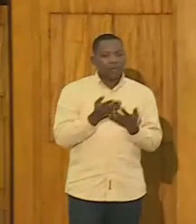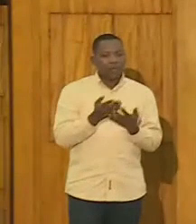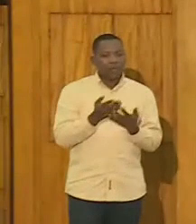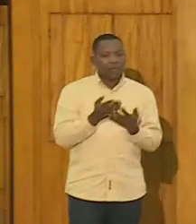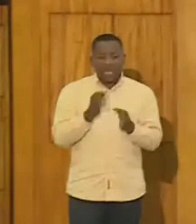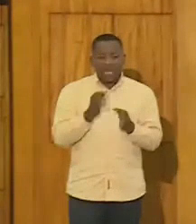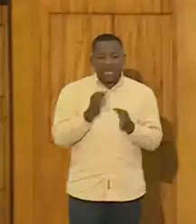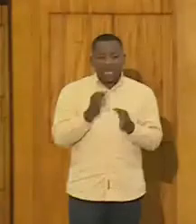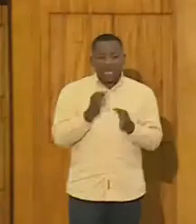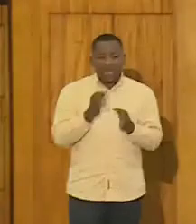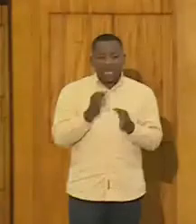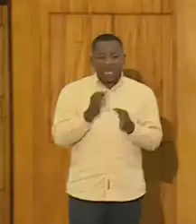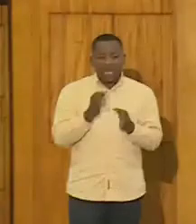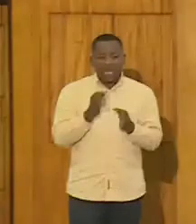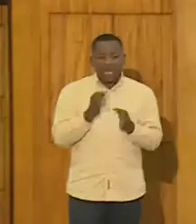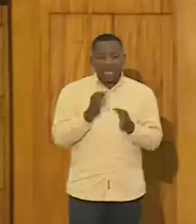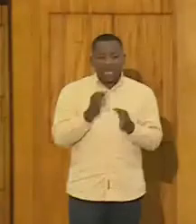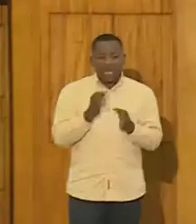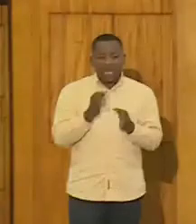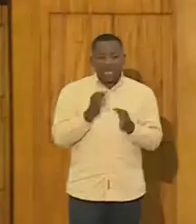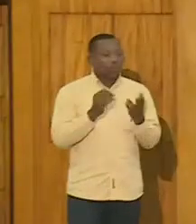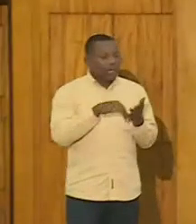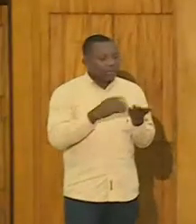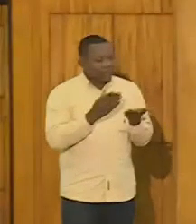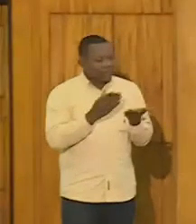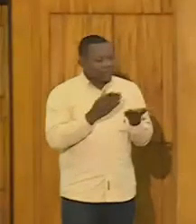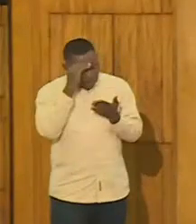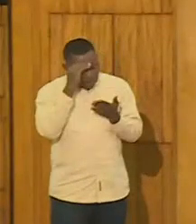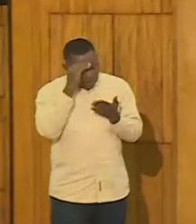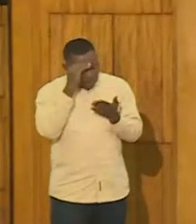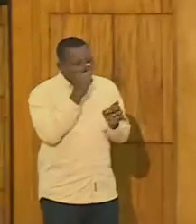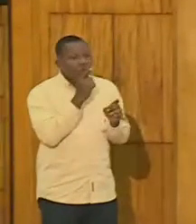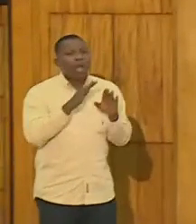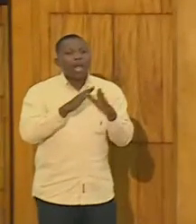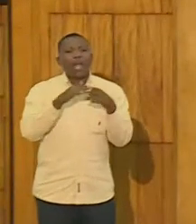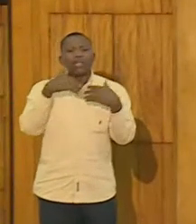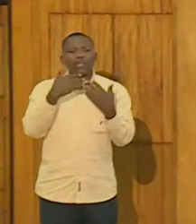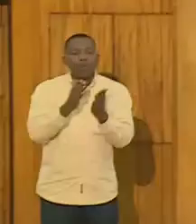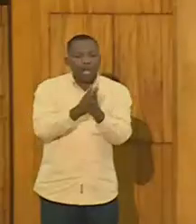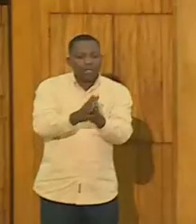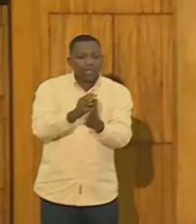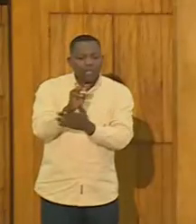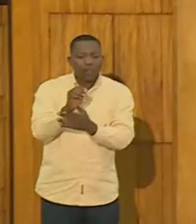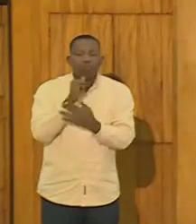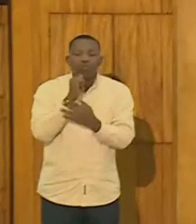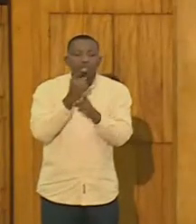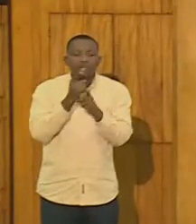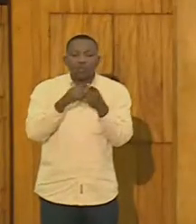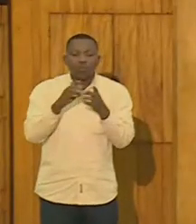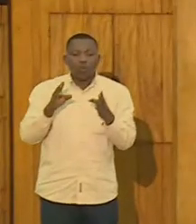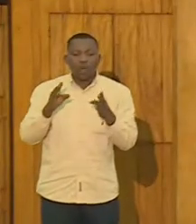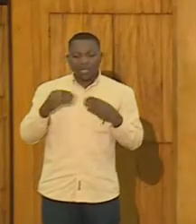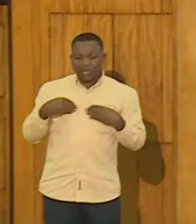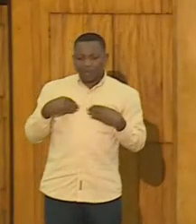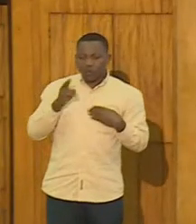it? Now, in those individual studies, they were asking them not just whether they will accept to use the vaccine, they